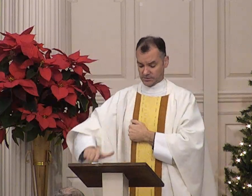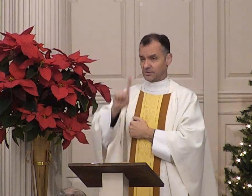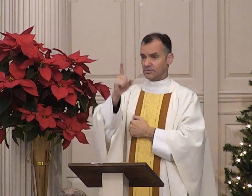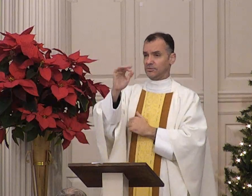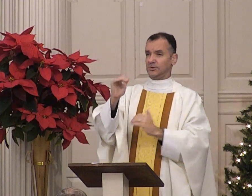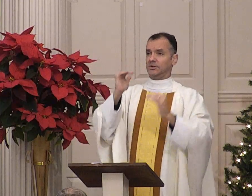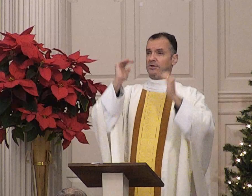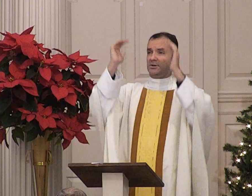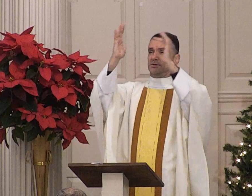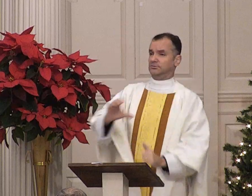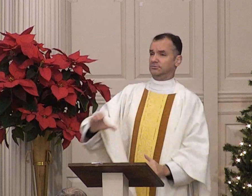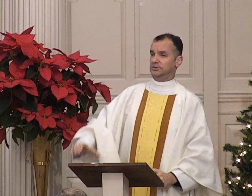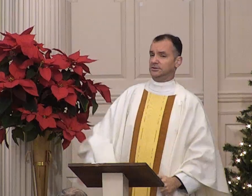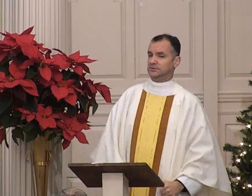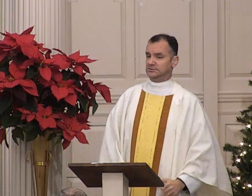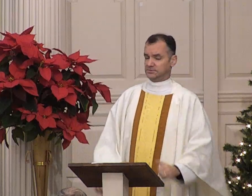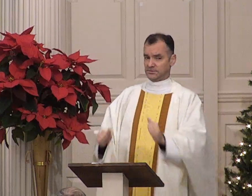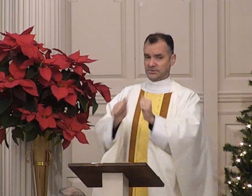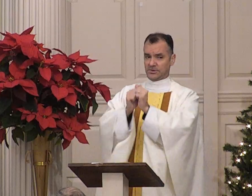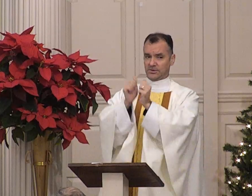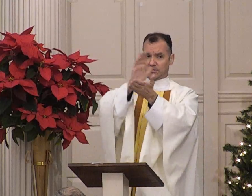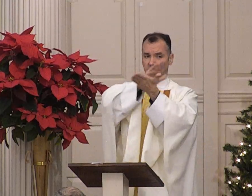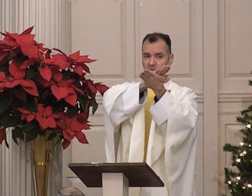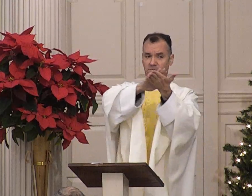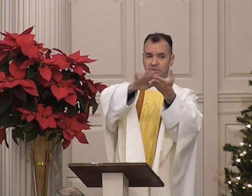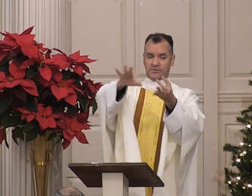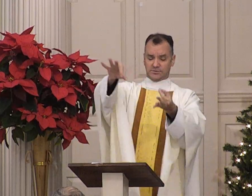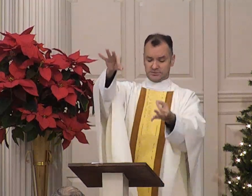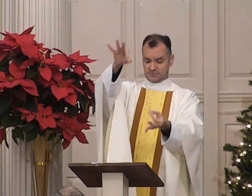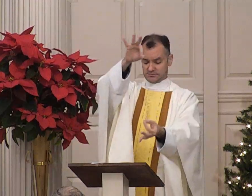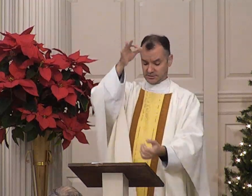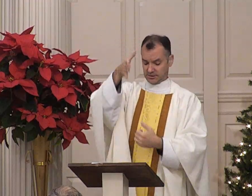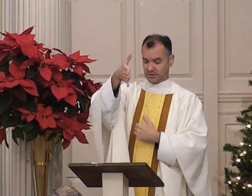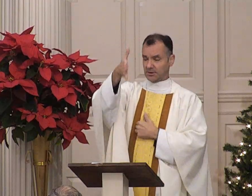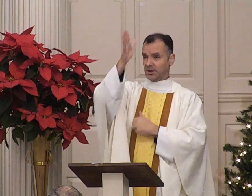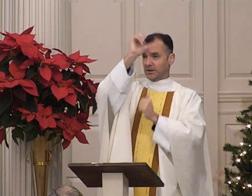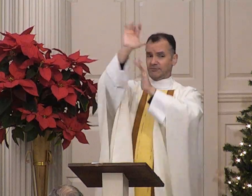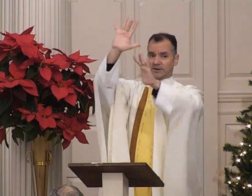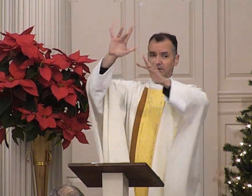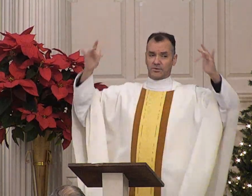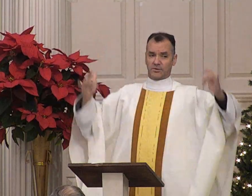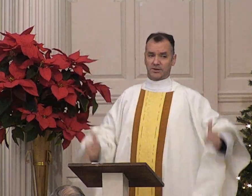with the Holy Spirit, in the glory of God the Father, amen.